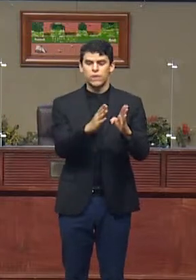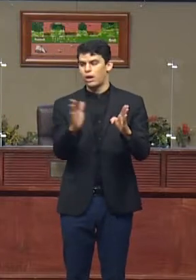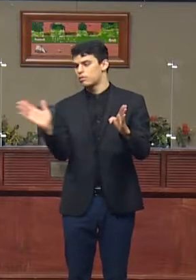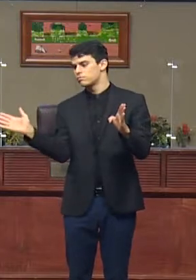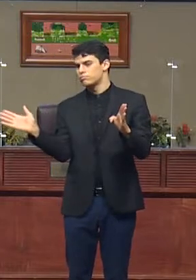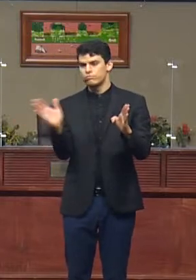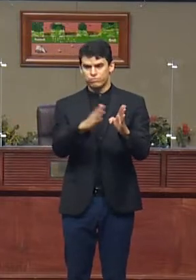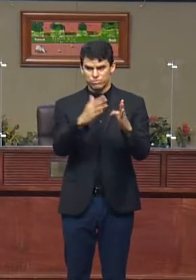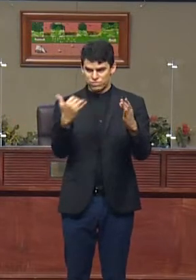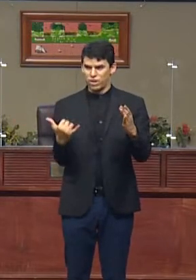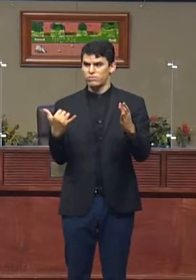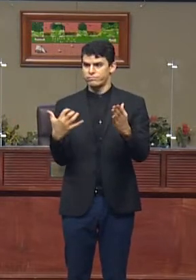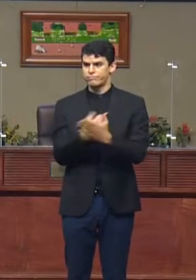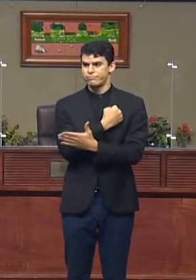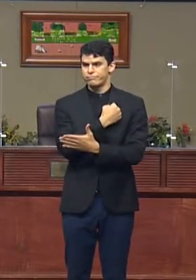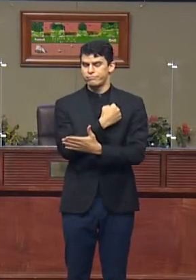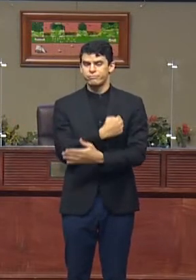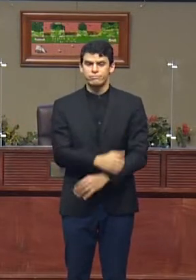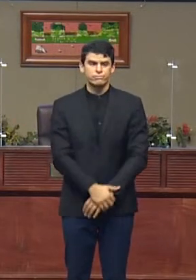here.